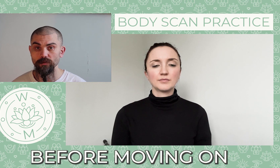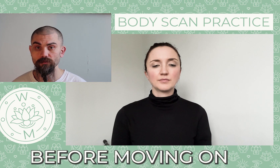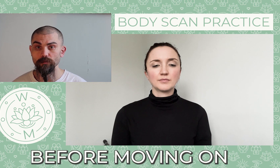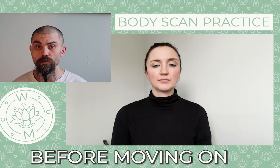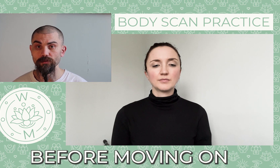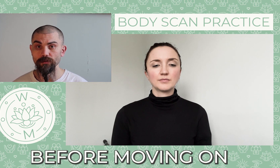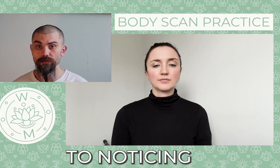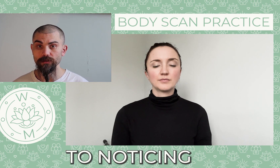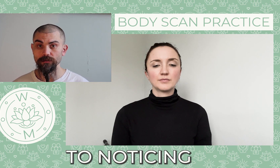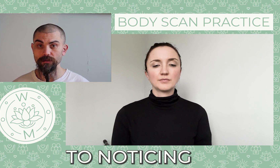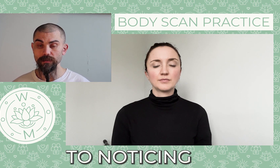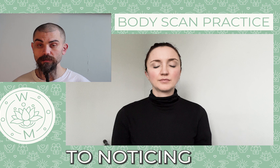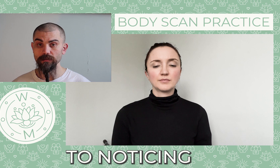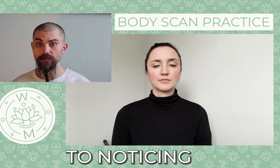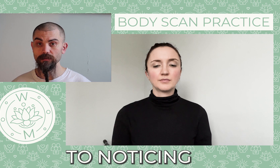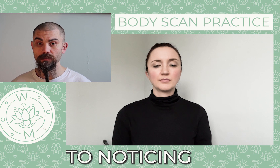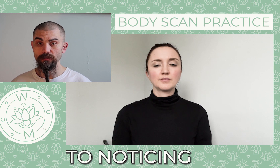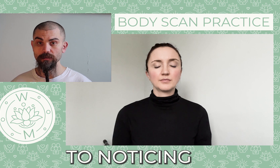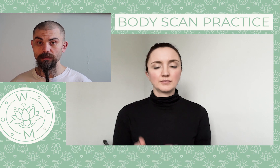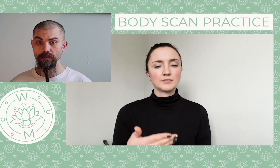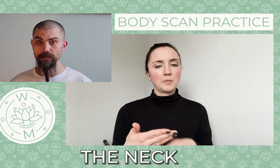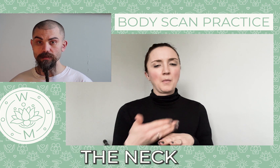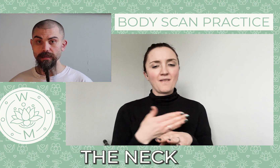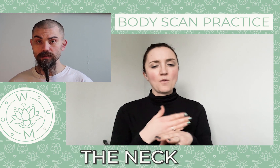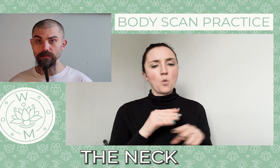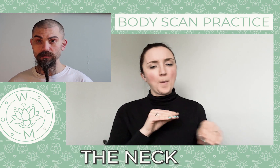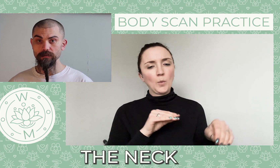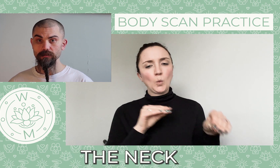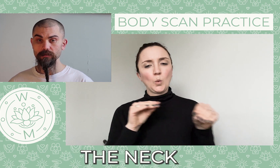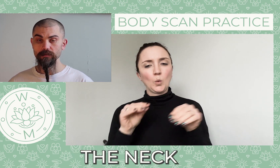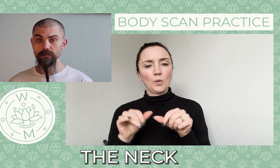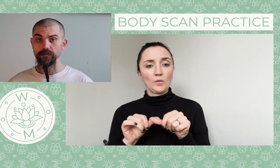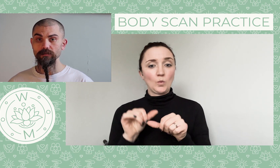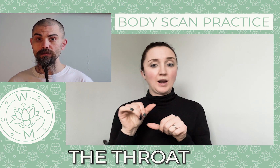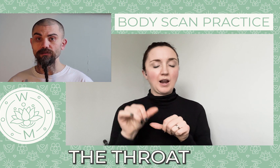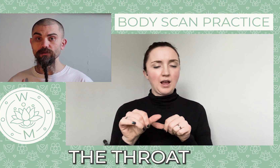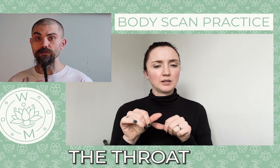Before moving on to noticing the neck, the throat,